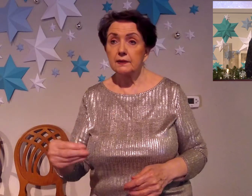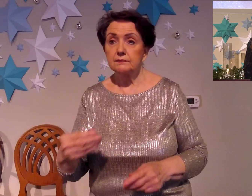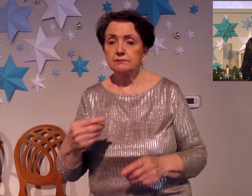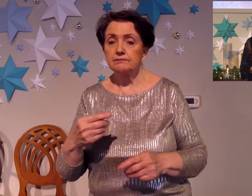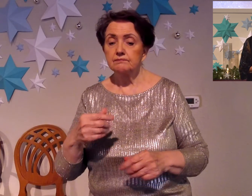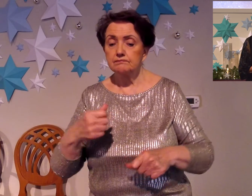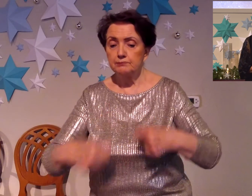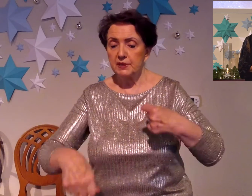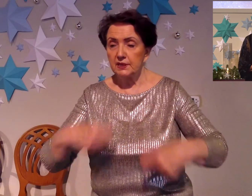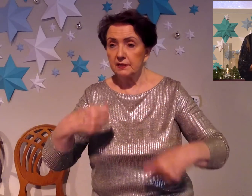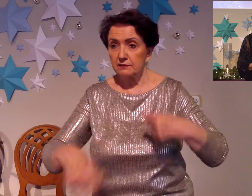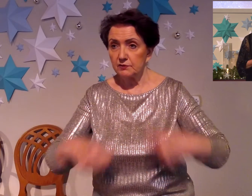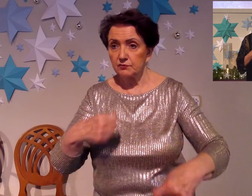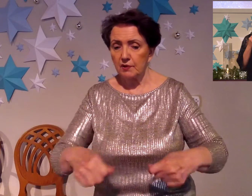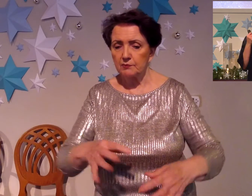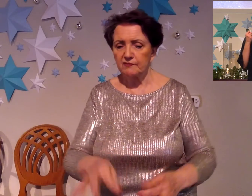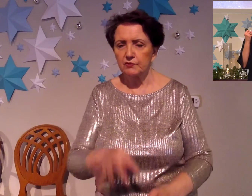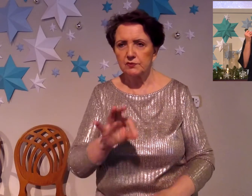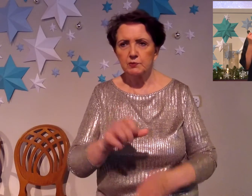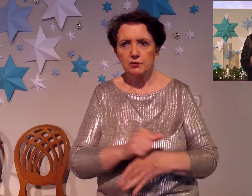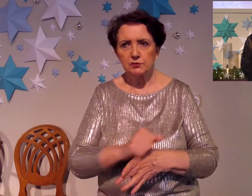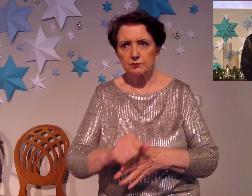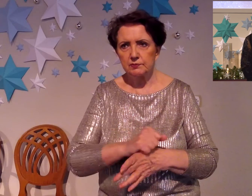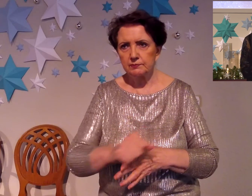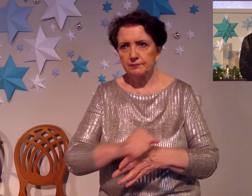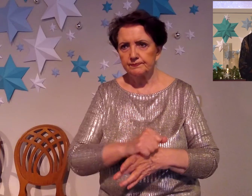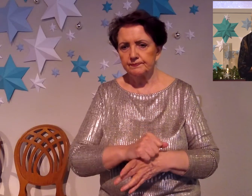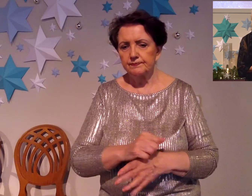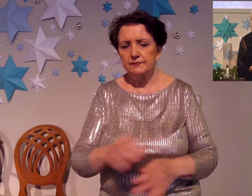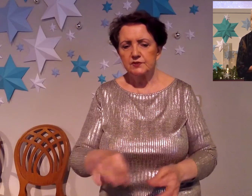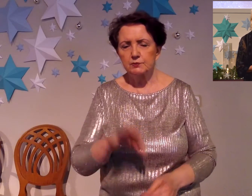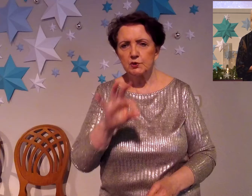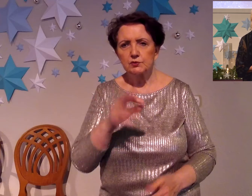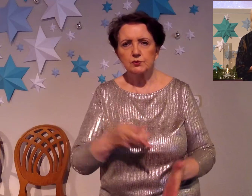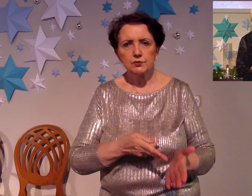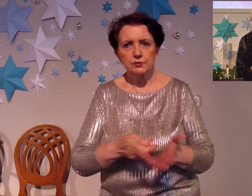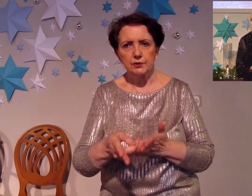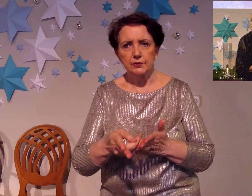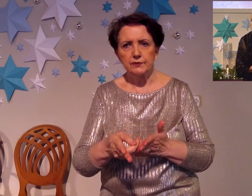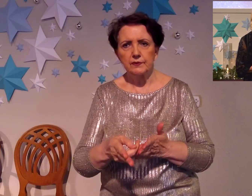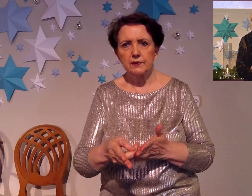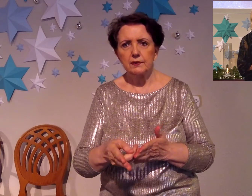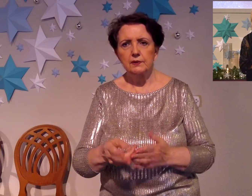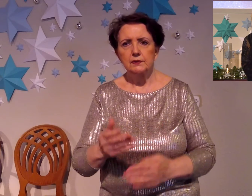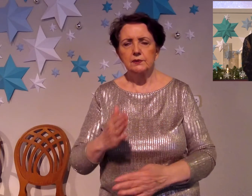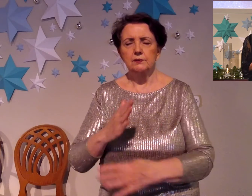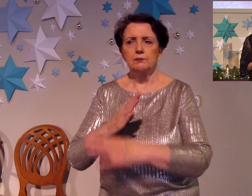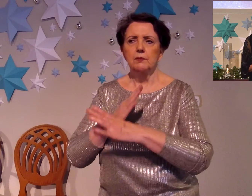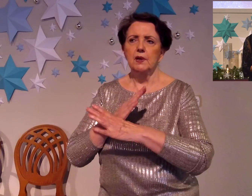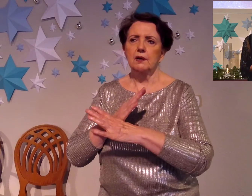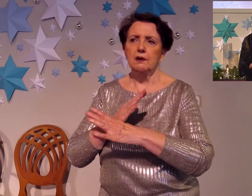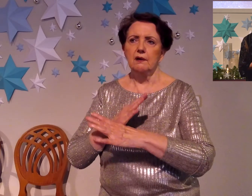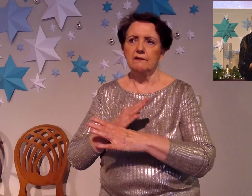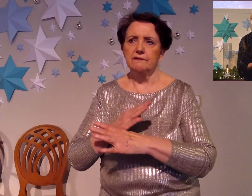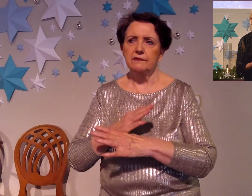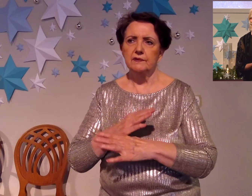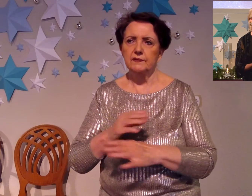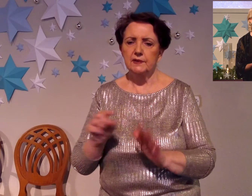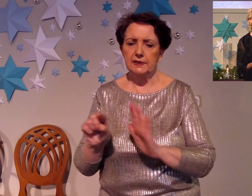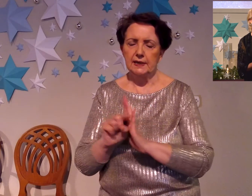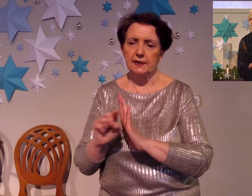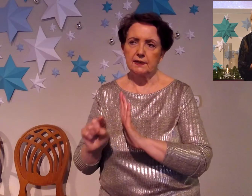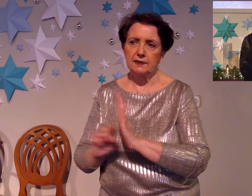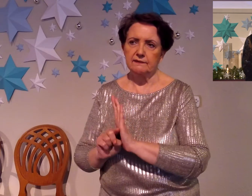our spiritual practices and spiritual truths to ward off, to dispel